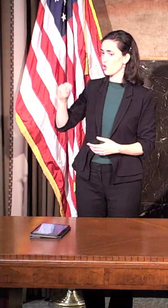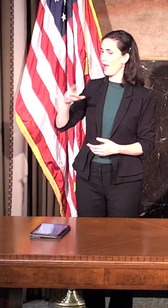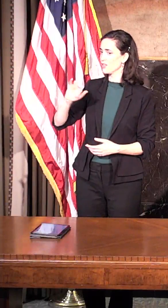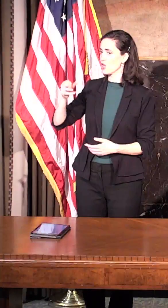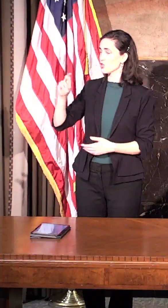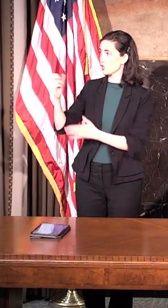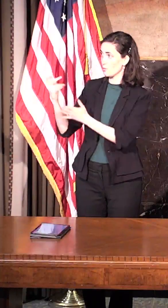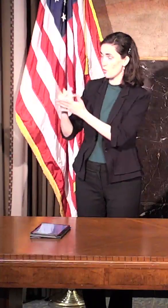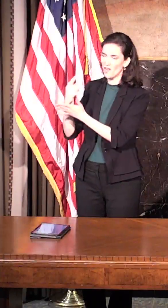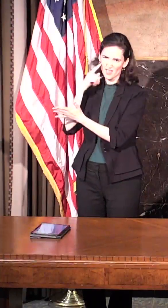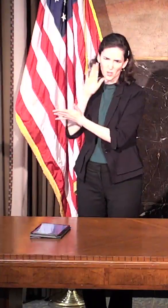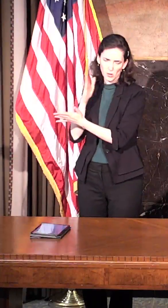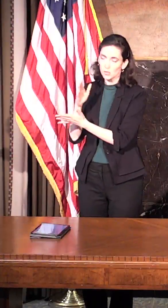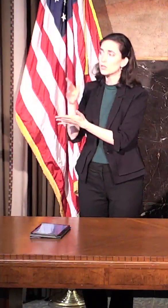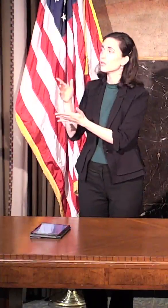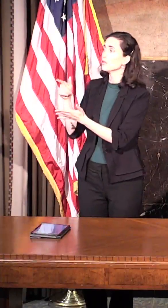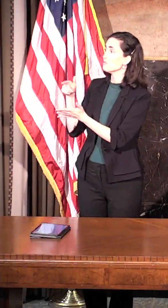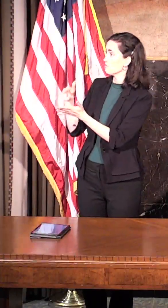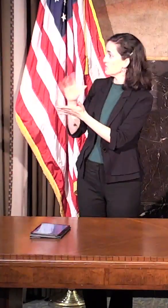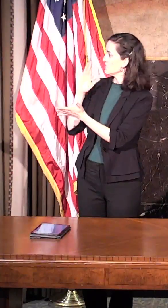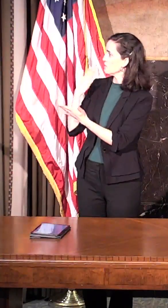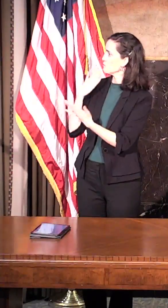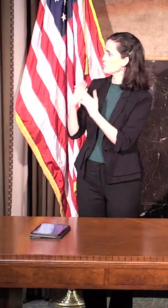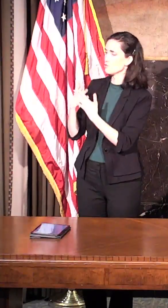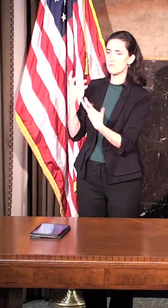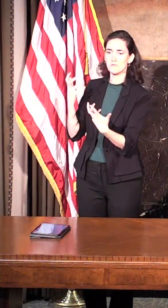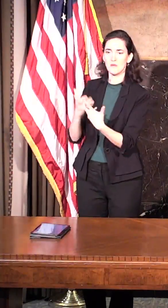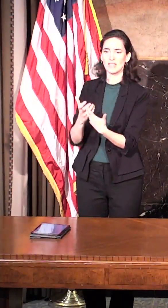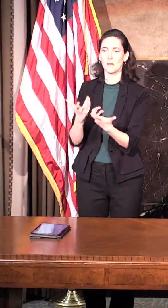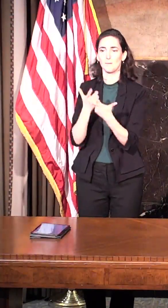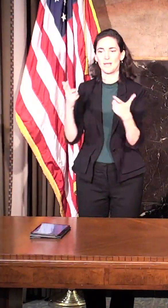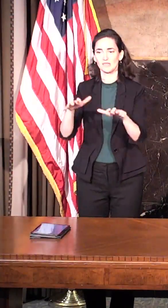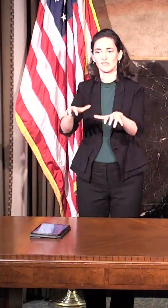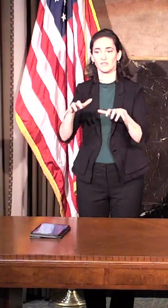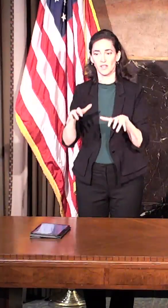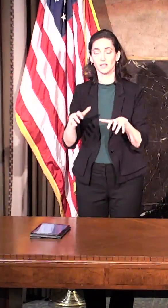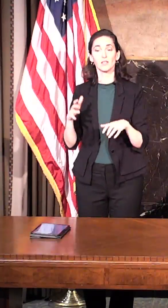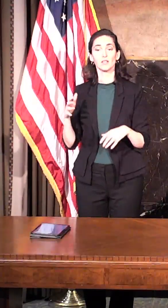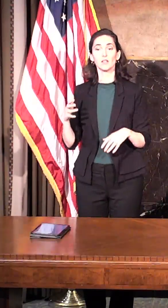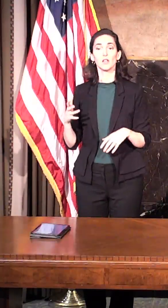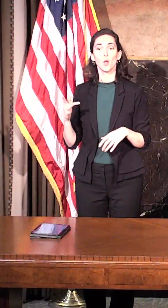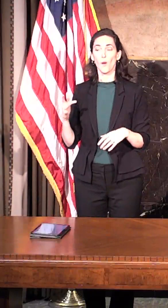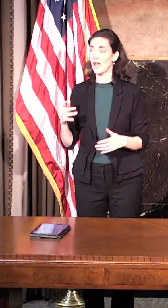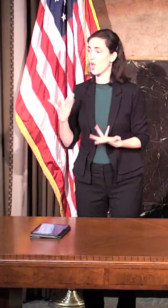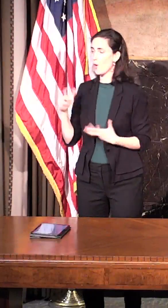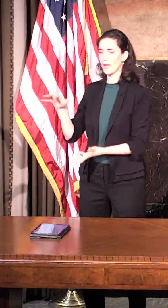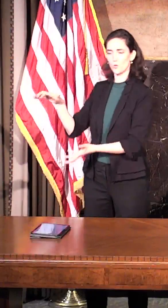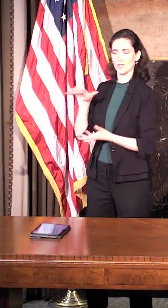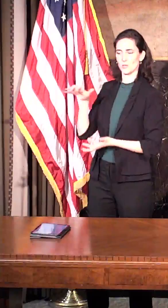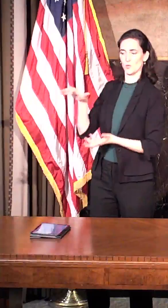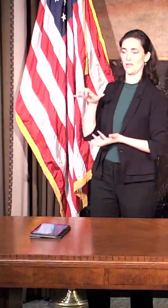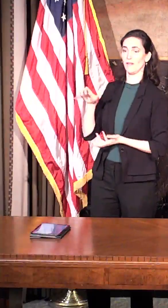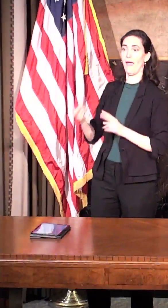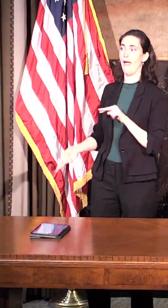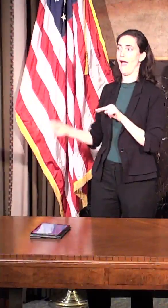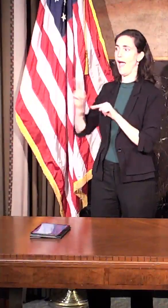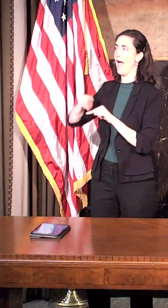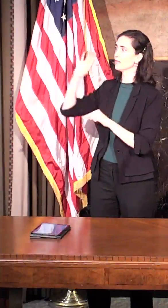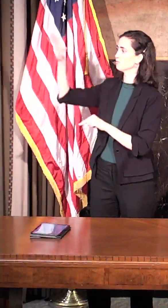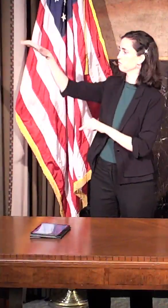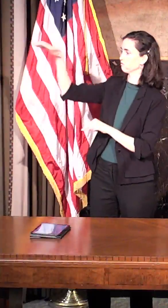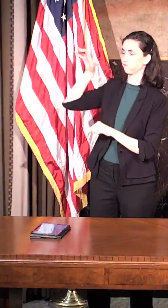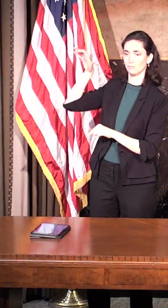for mass vaccination events for a couple of reasons. One is those are net new doses on top of what we're currently getting in Pfizer